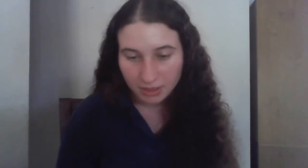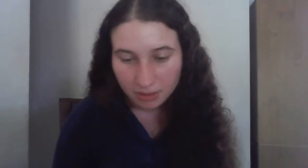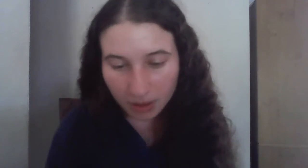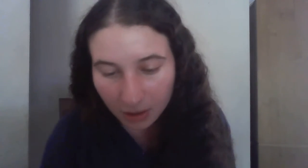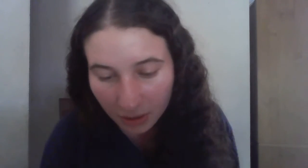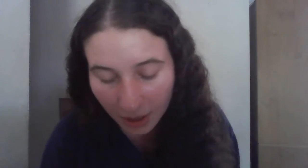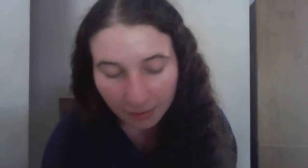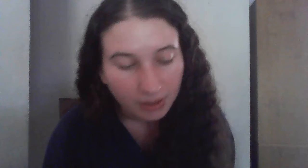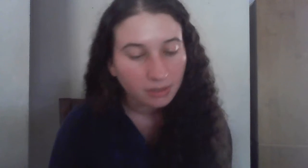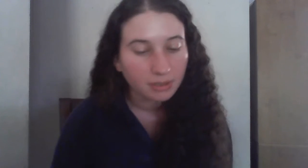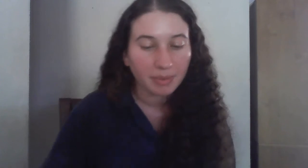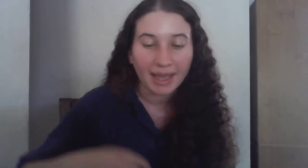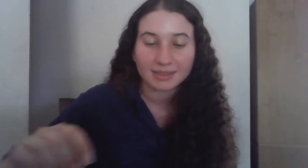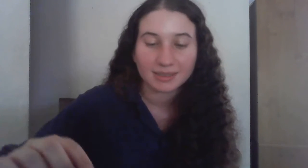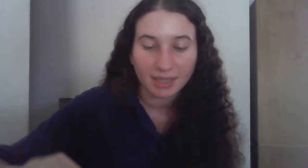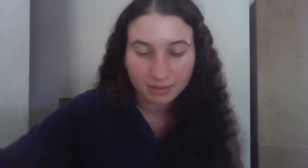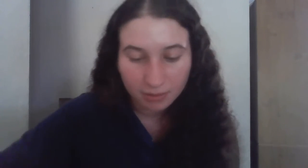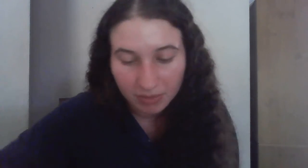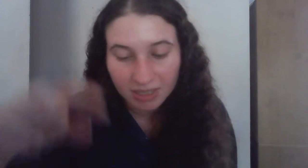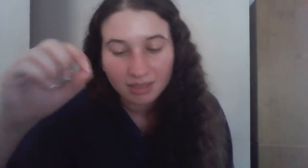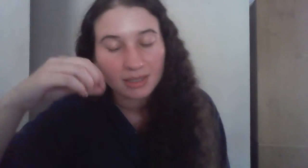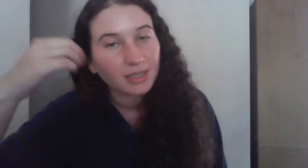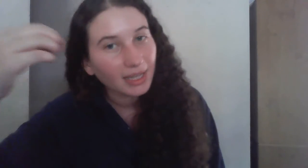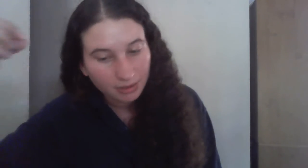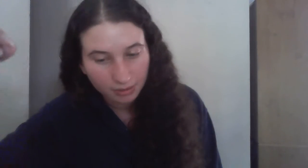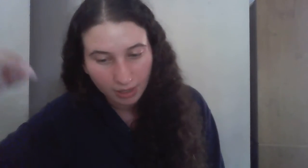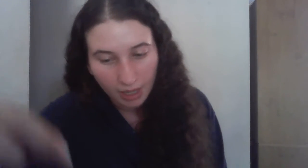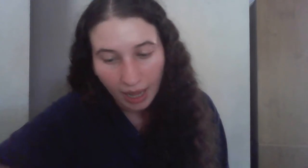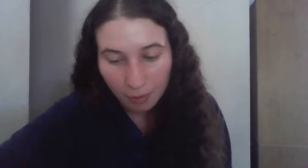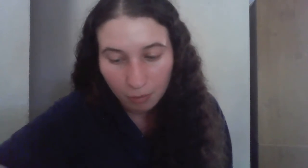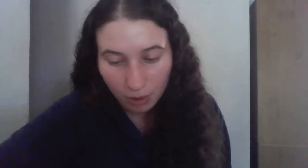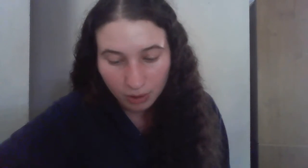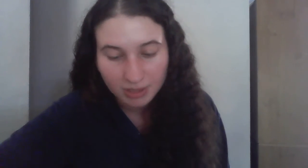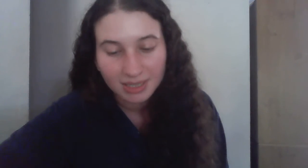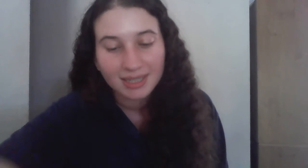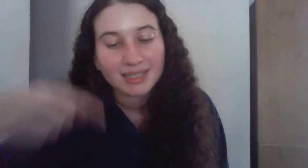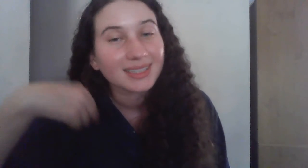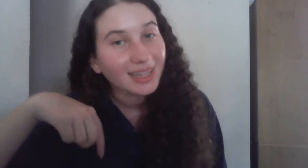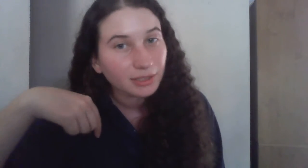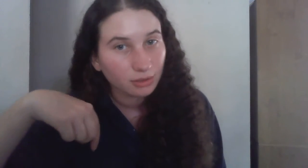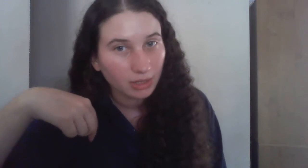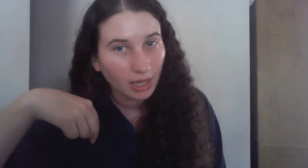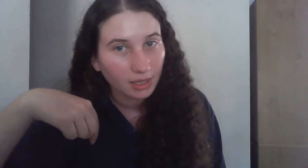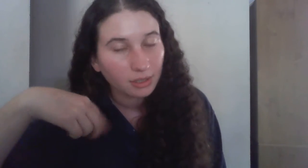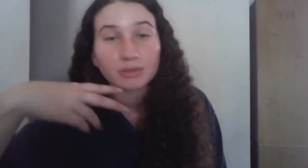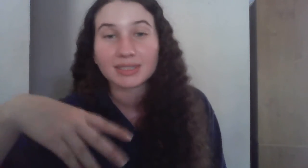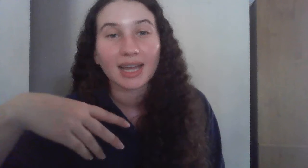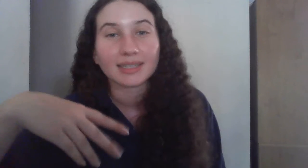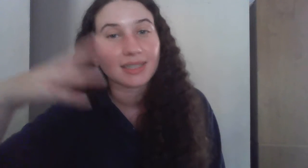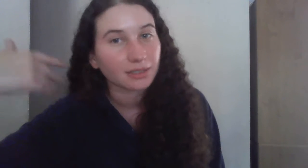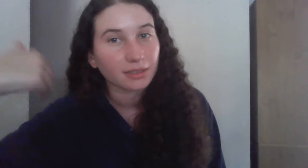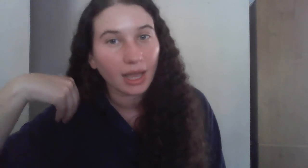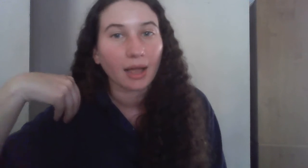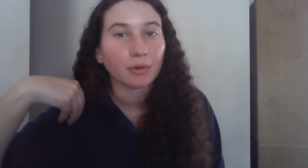Right? So now we go to past tense, meaning yesterday. I worked yesterday. You would sign yesterday I worked.